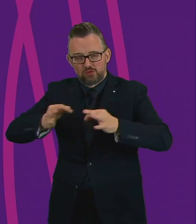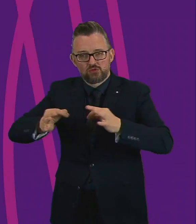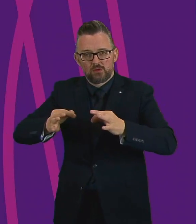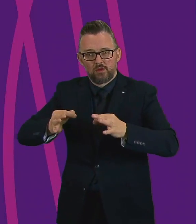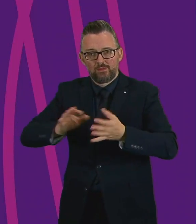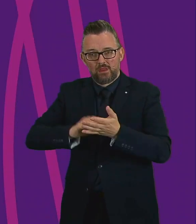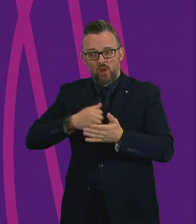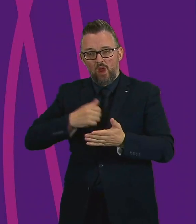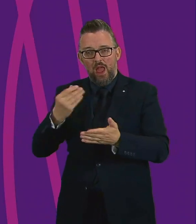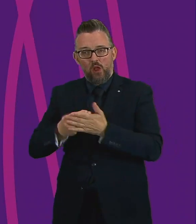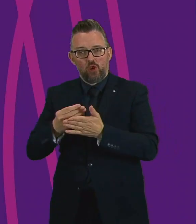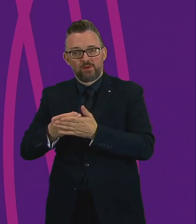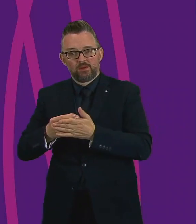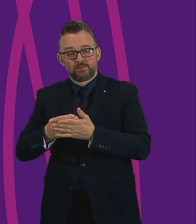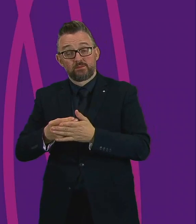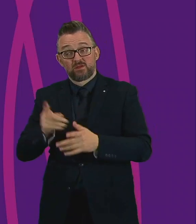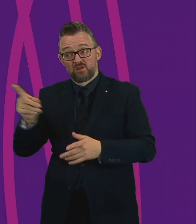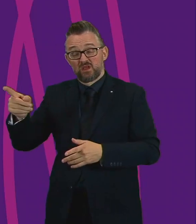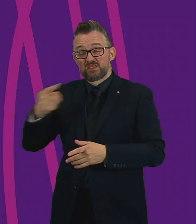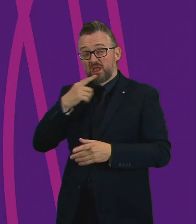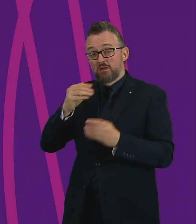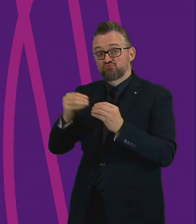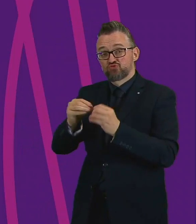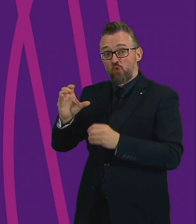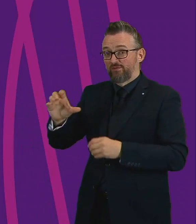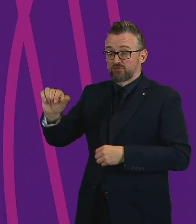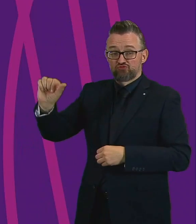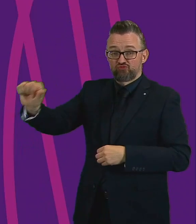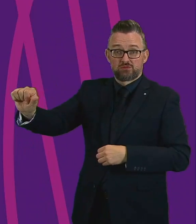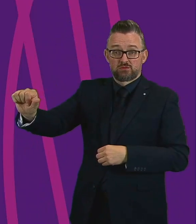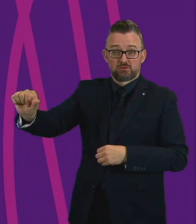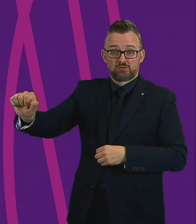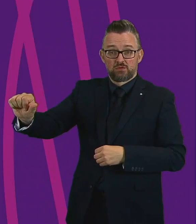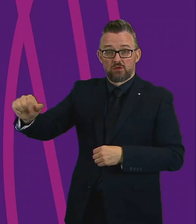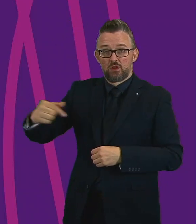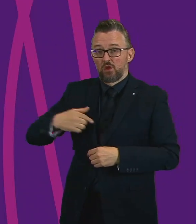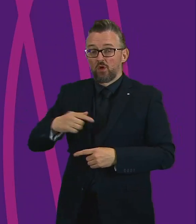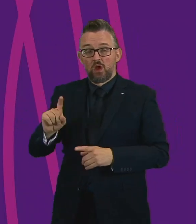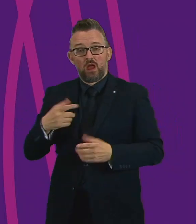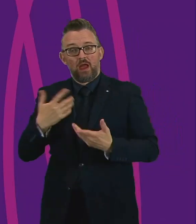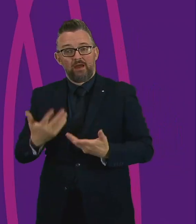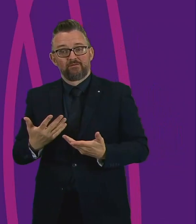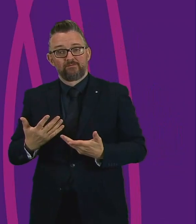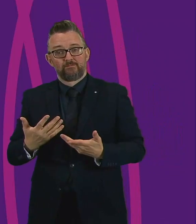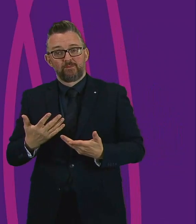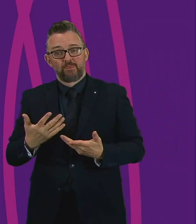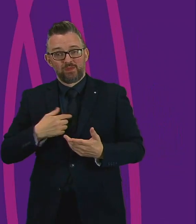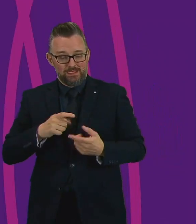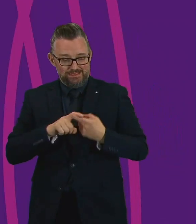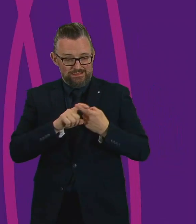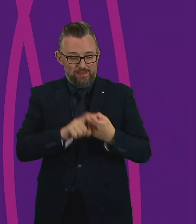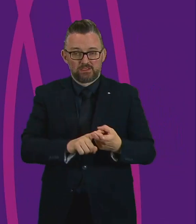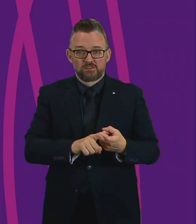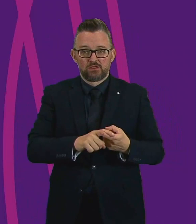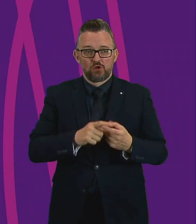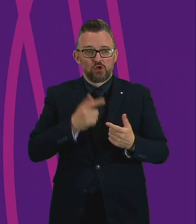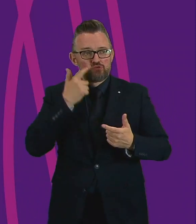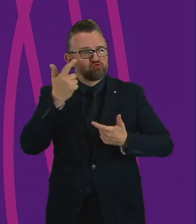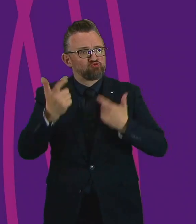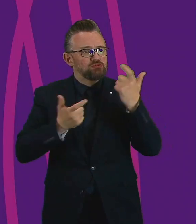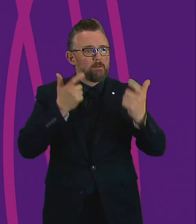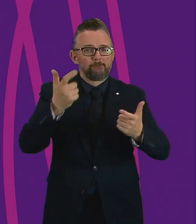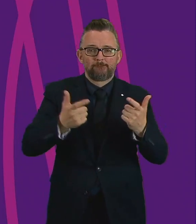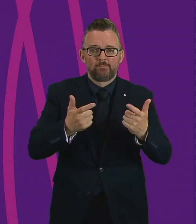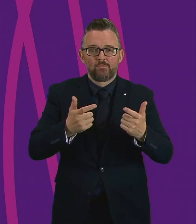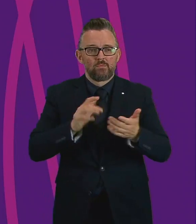want. And Bruce Crawford was quite right, pointing out that we have a disproportional dependence on things like tourism. We must be